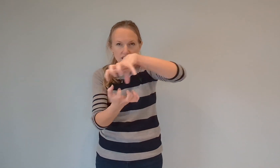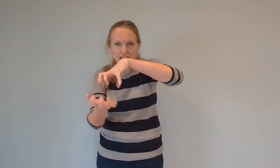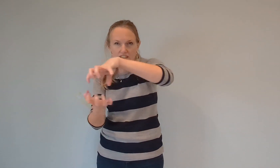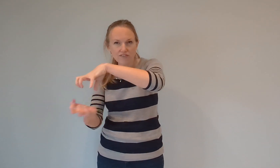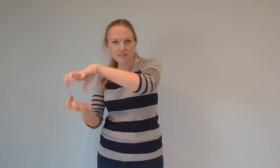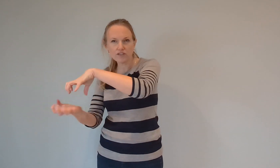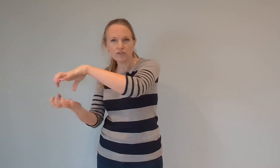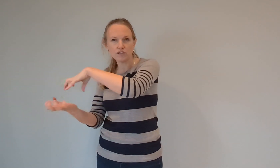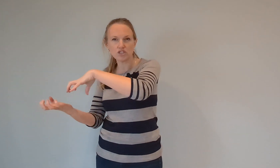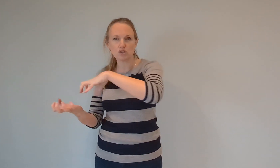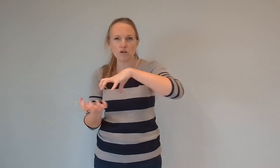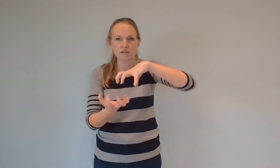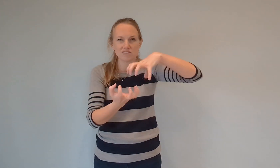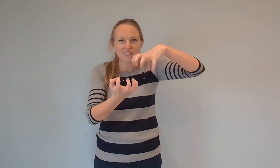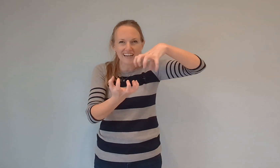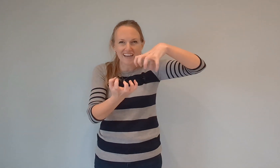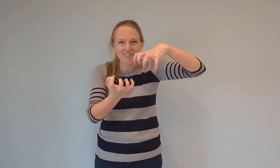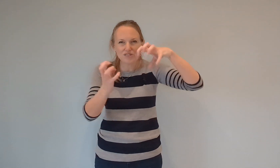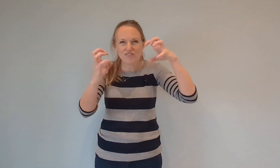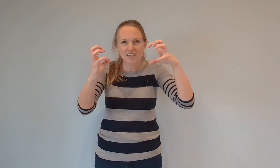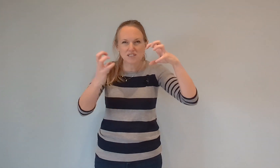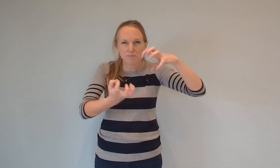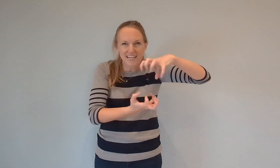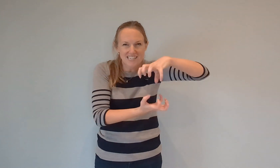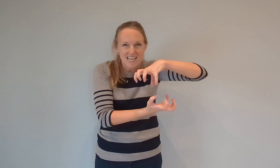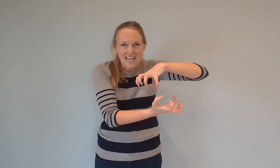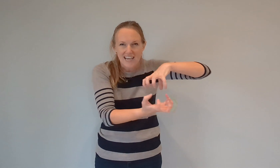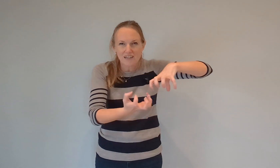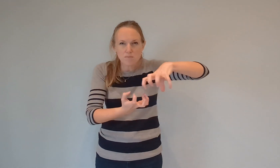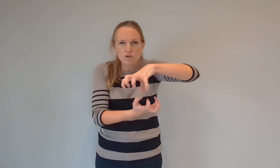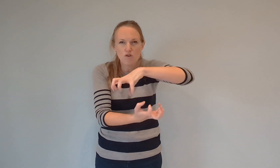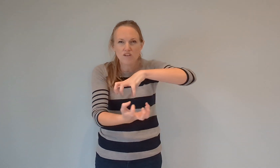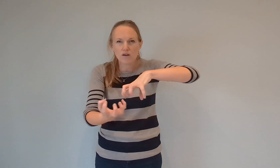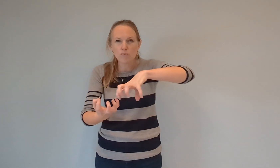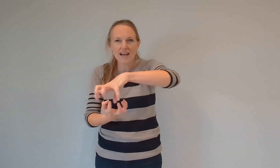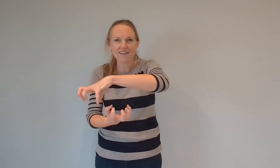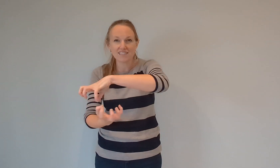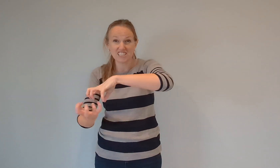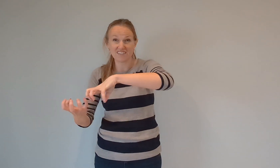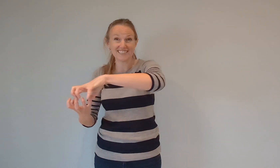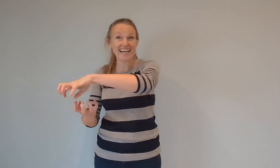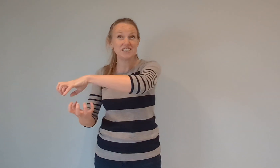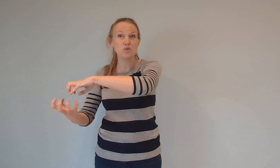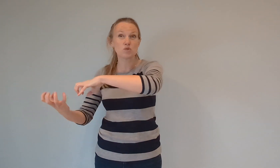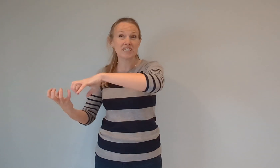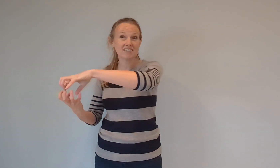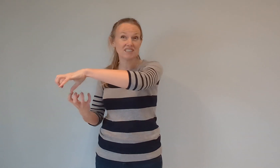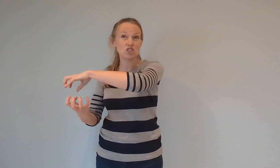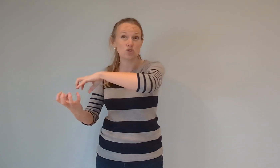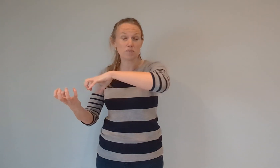say you're faithful through the storms. You kind of have those fingers bent and they're moving around each other. It's actually really stormy